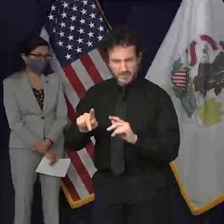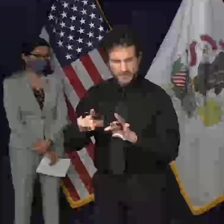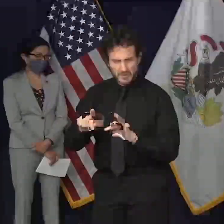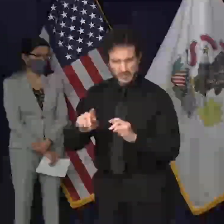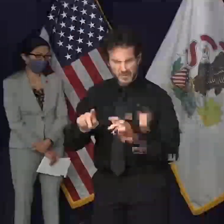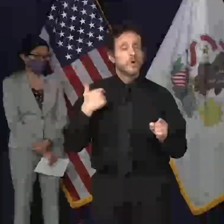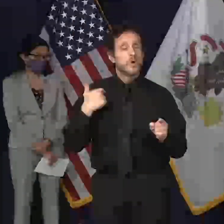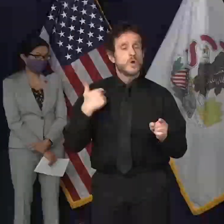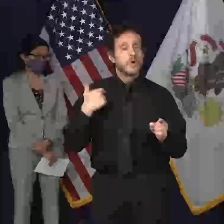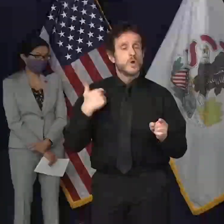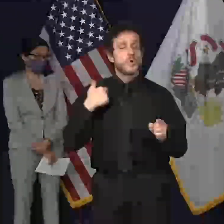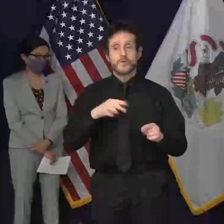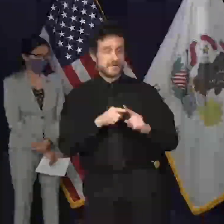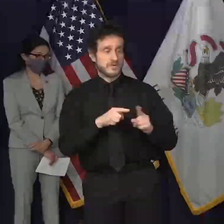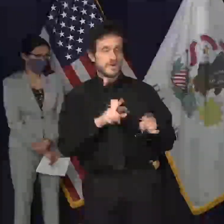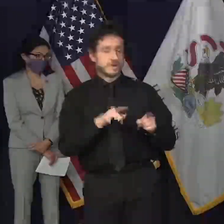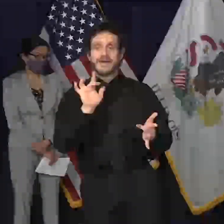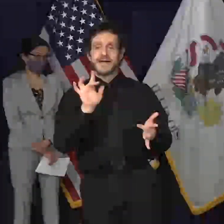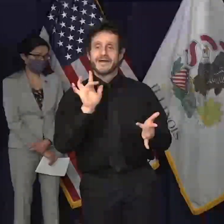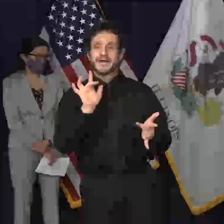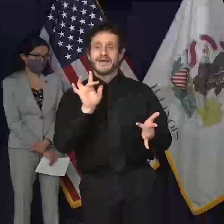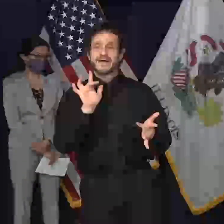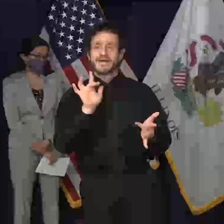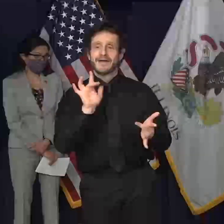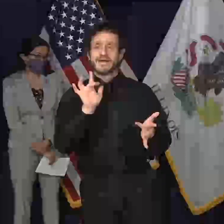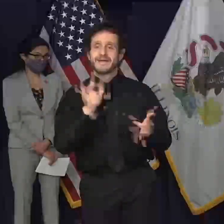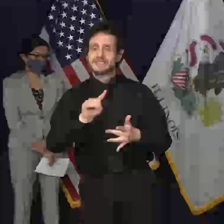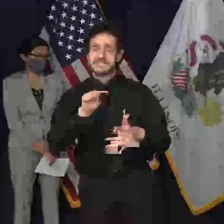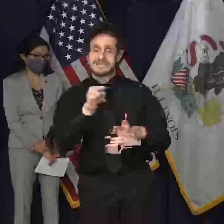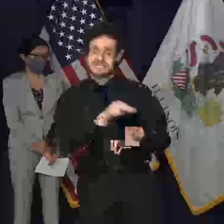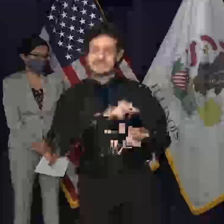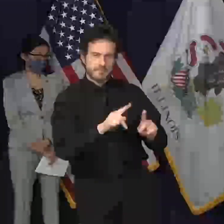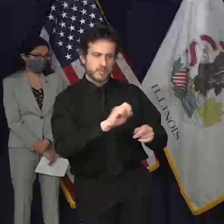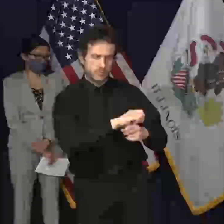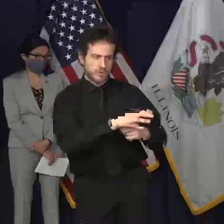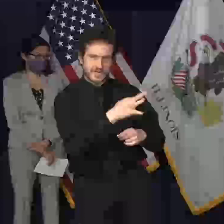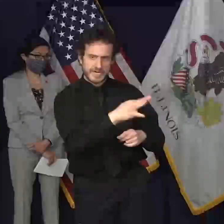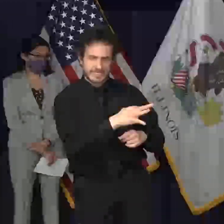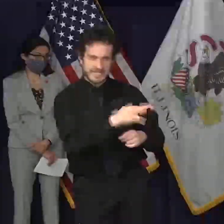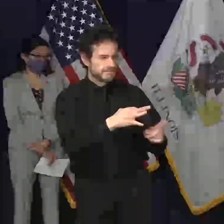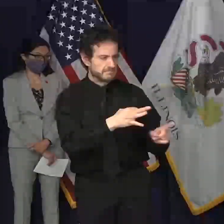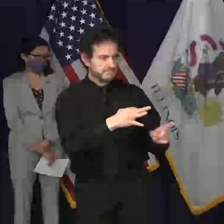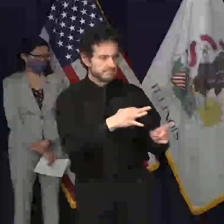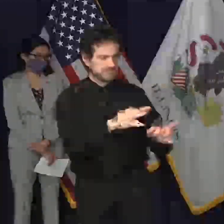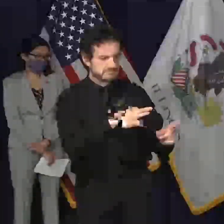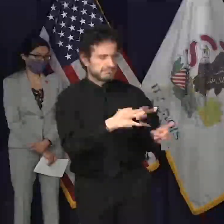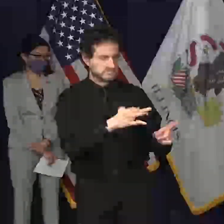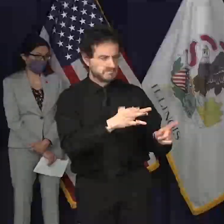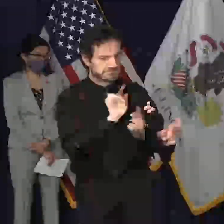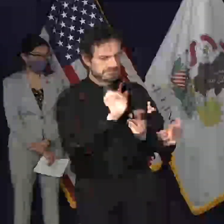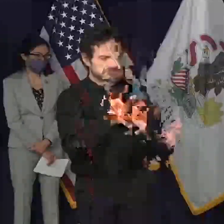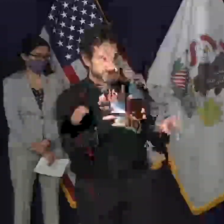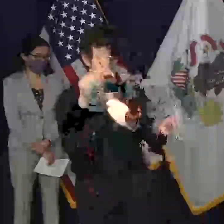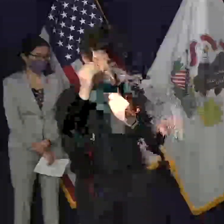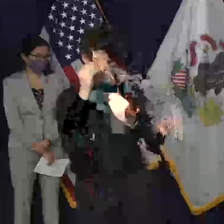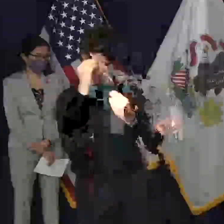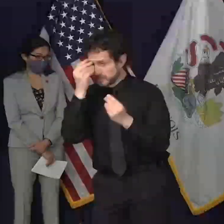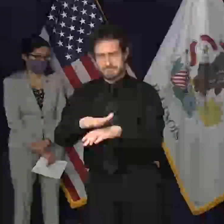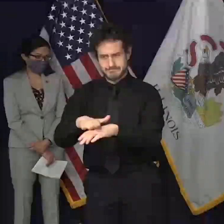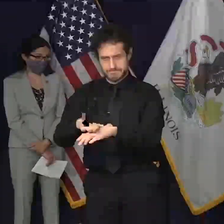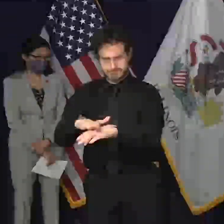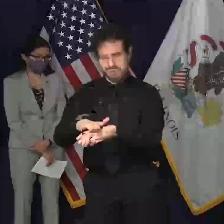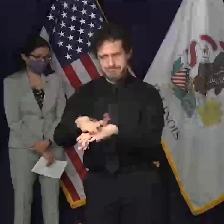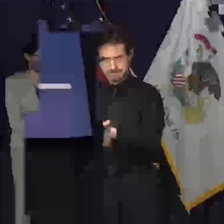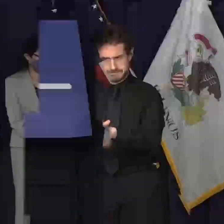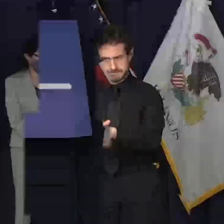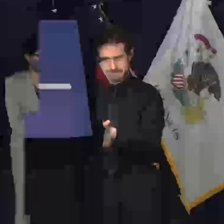have been talking about, is a robust, you know, we gave the estimate about maybe needing maybe 4,000 people. We are not going to have 4,000